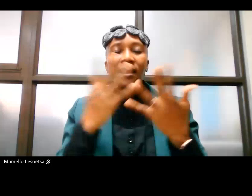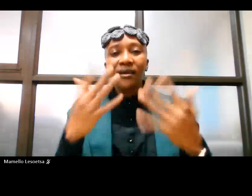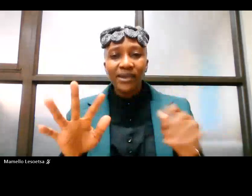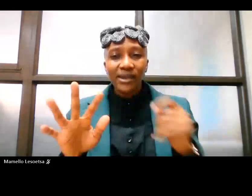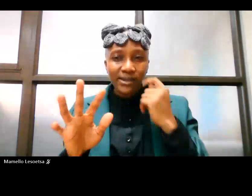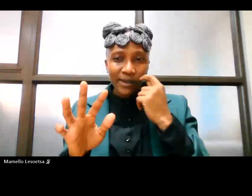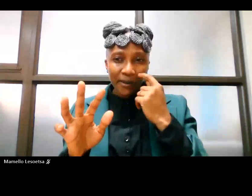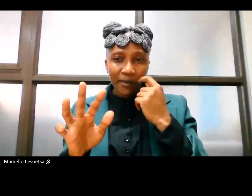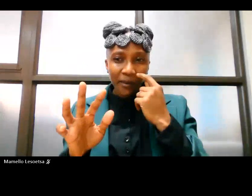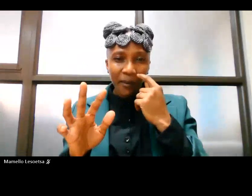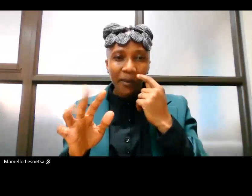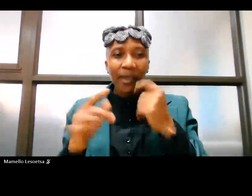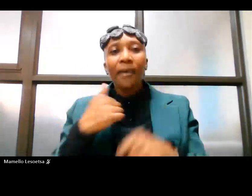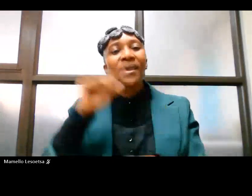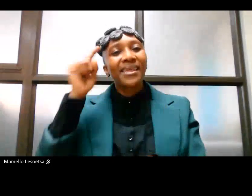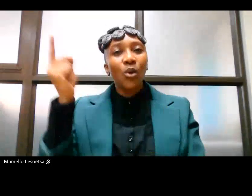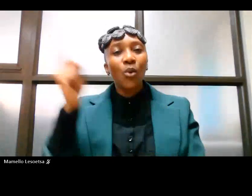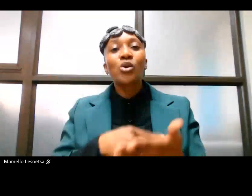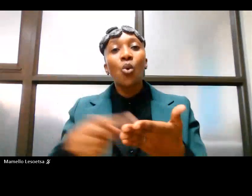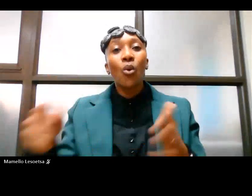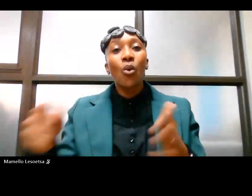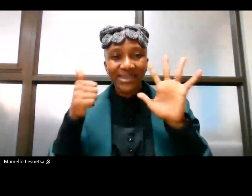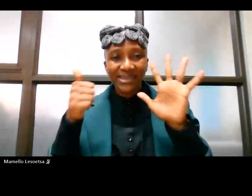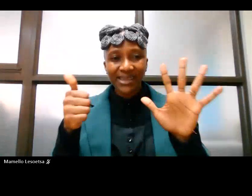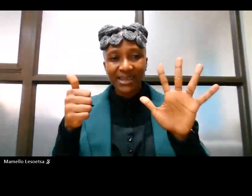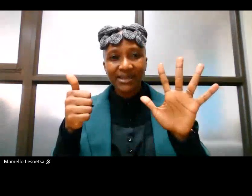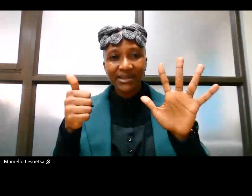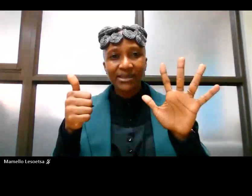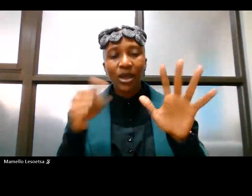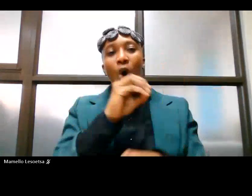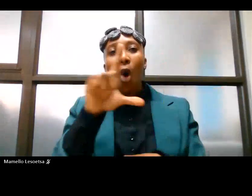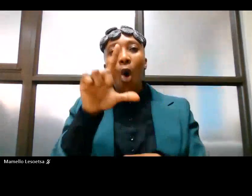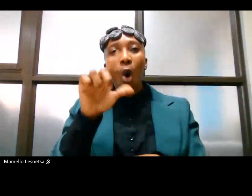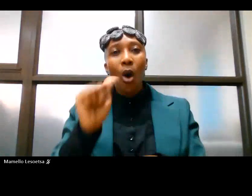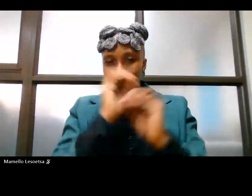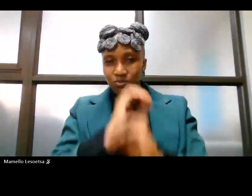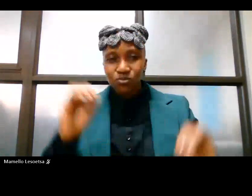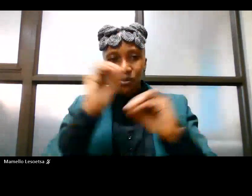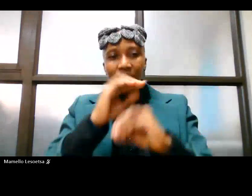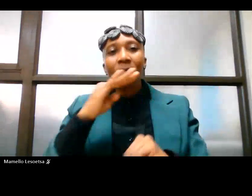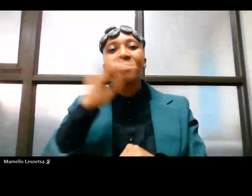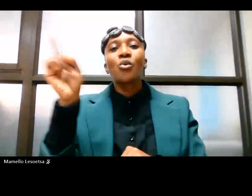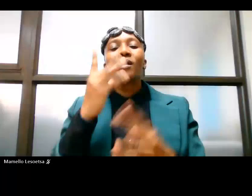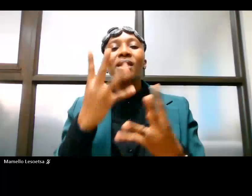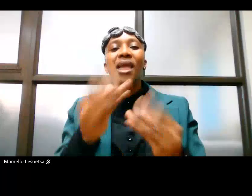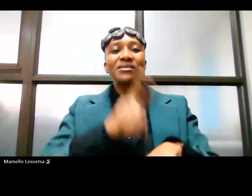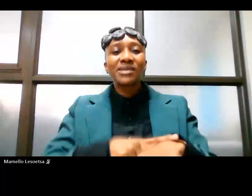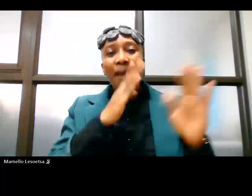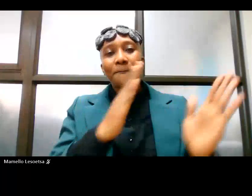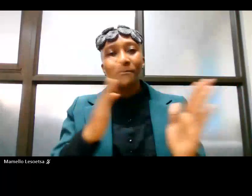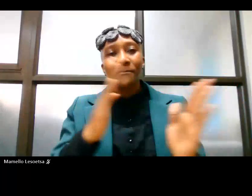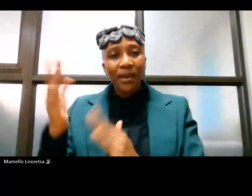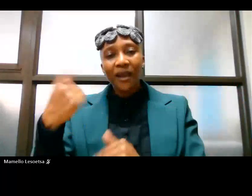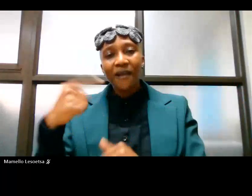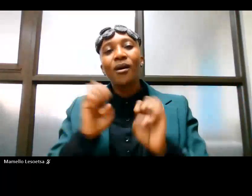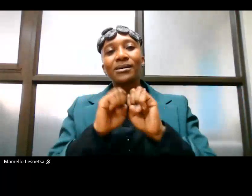week 6. There's no OLA. Yeah, then you have time to prepare for, exam and the rest of it. All